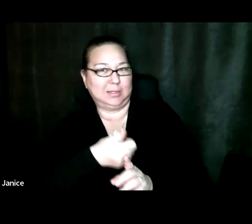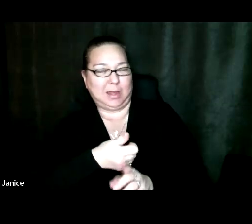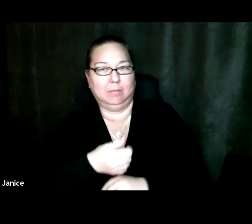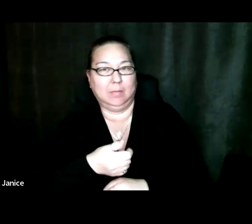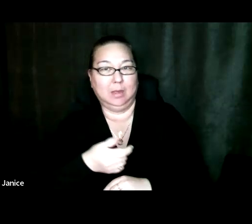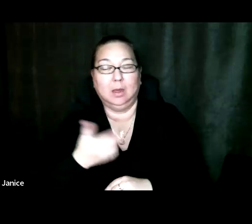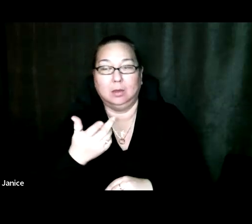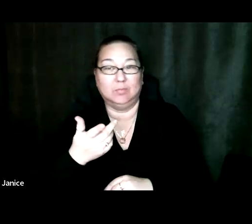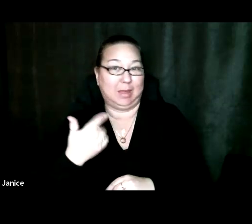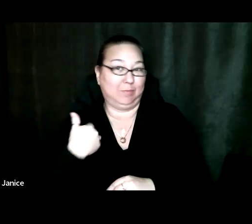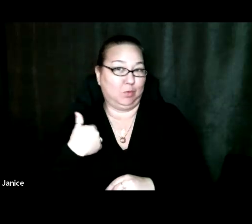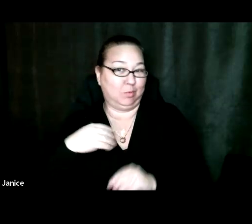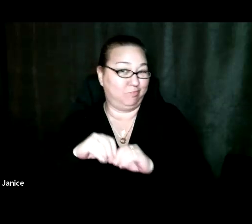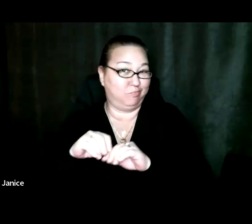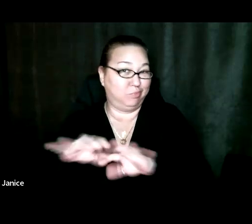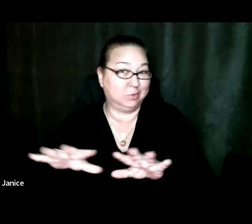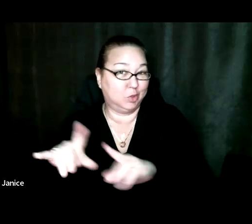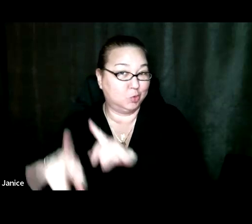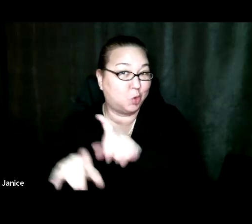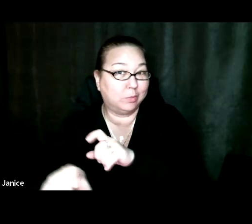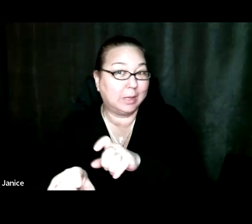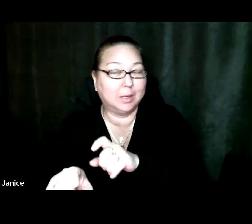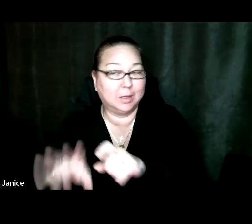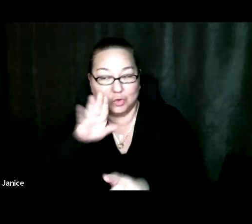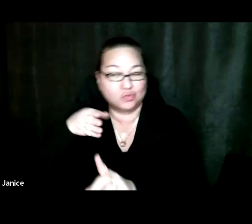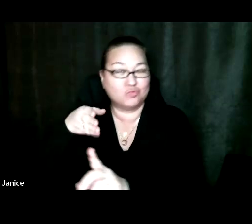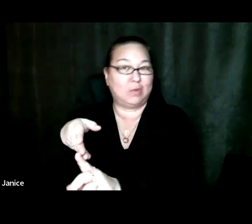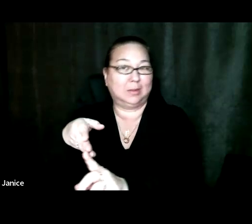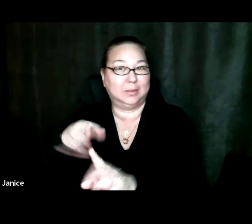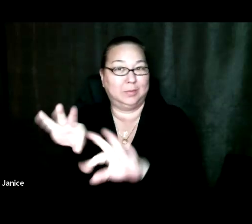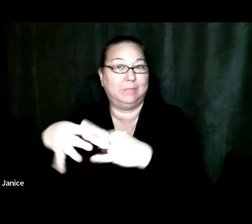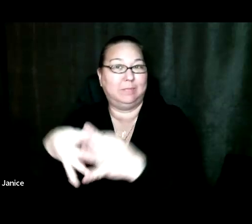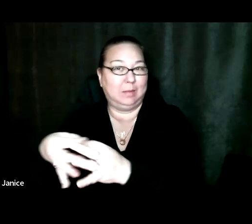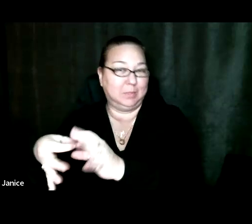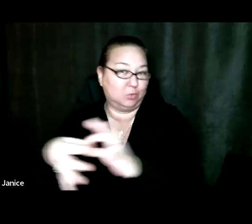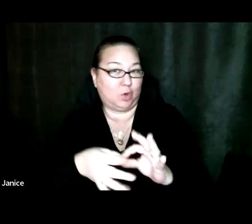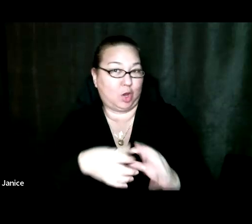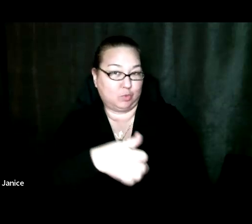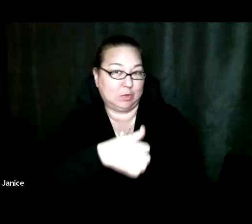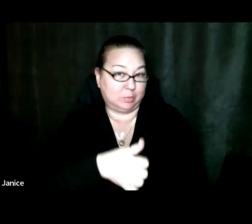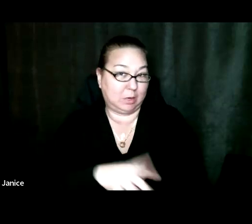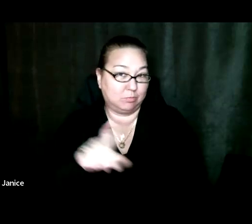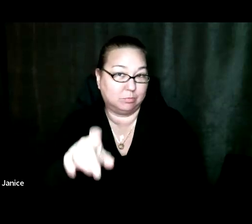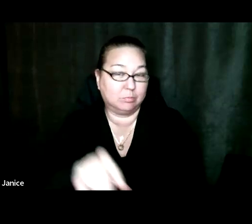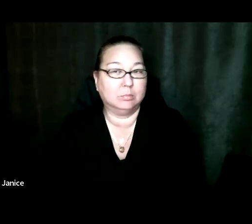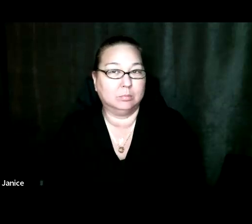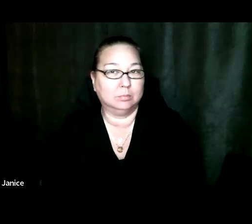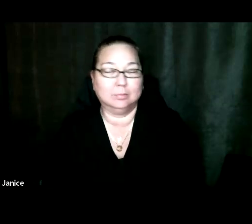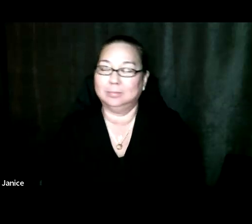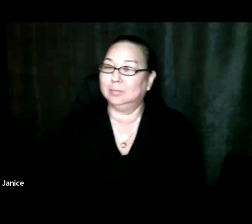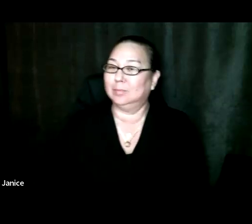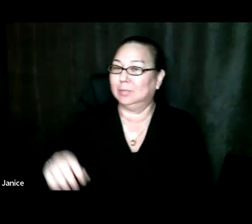any surveys regarding this with the families directly regarding transportation? Thank you. Thank you for that question,